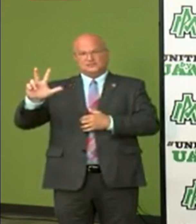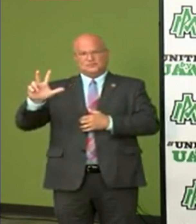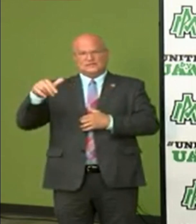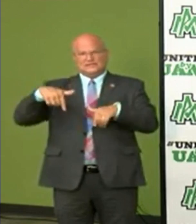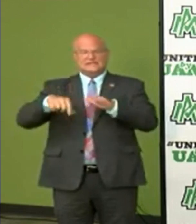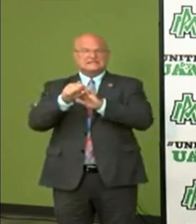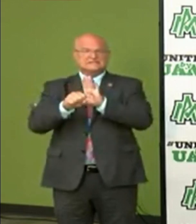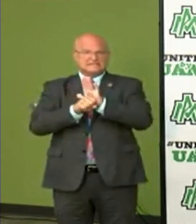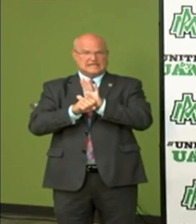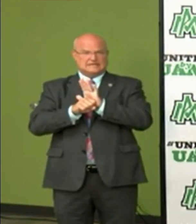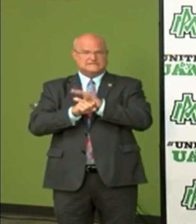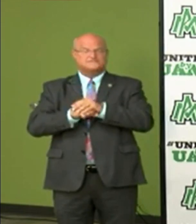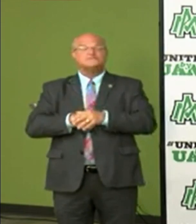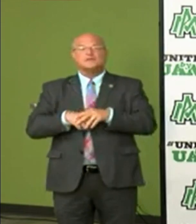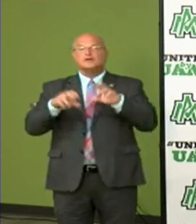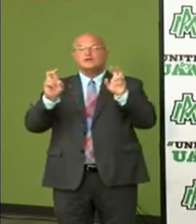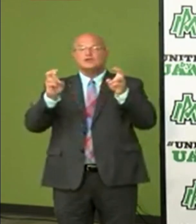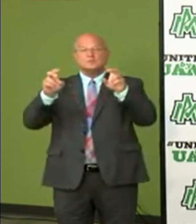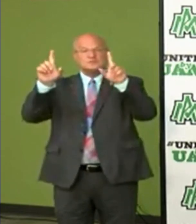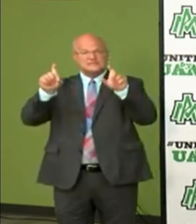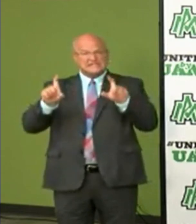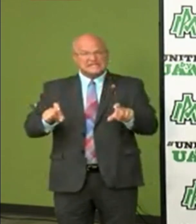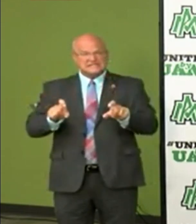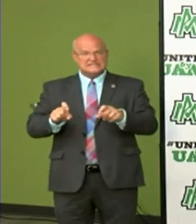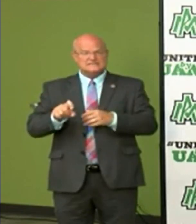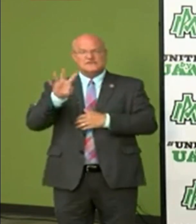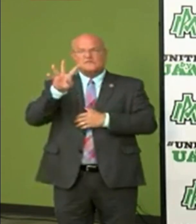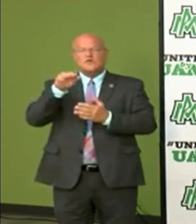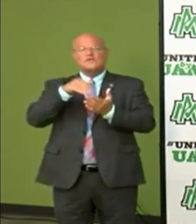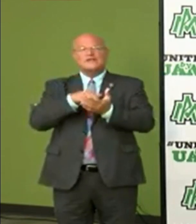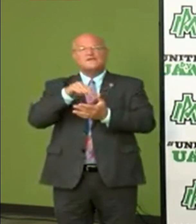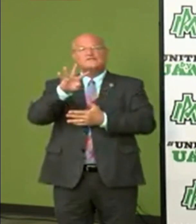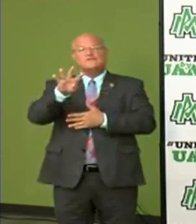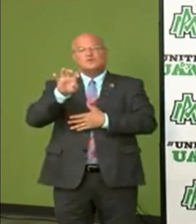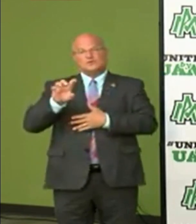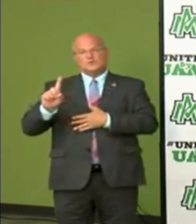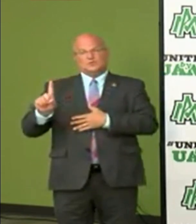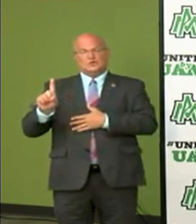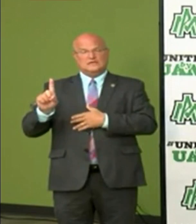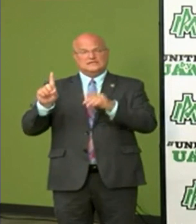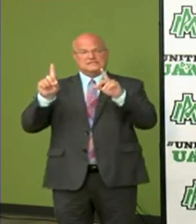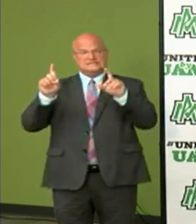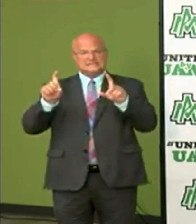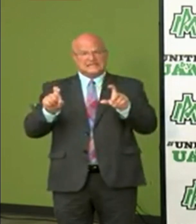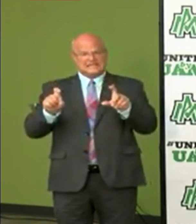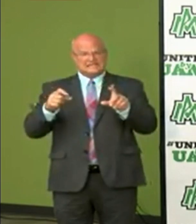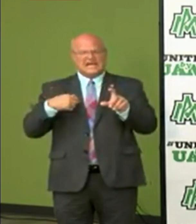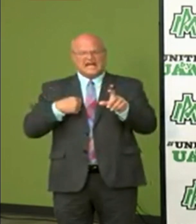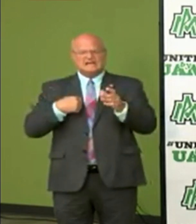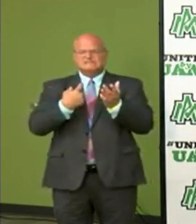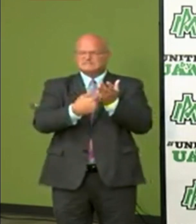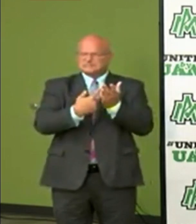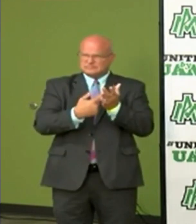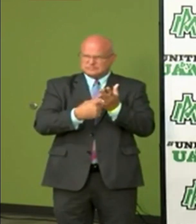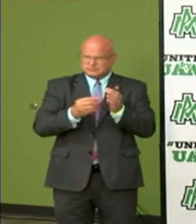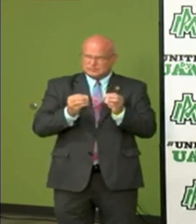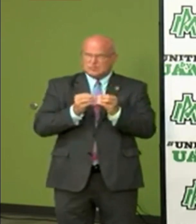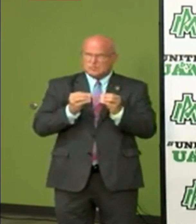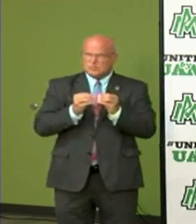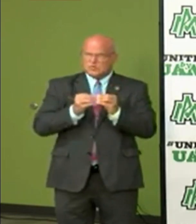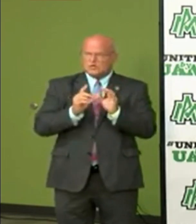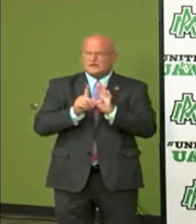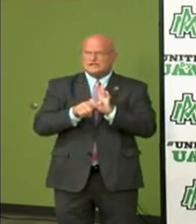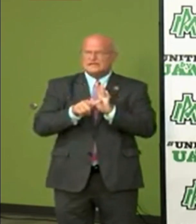the state. In terms of testing, we did 4,401 tests yesterday, which I'll spend a little bit more time talking